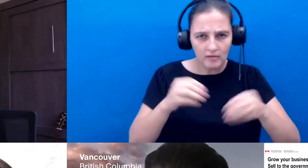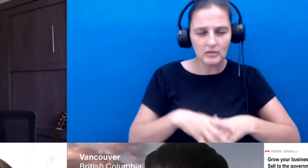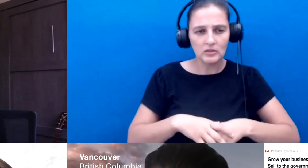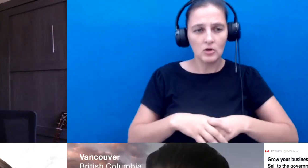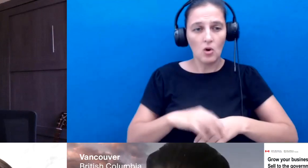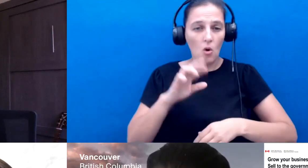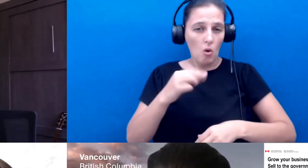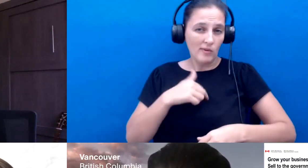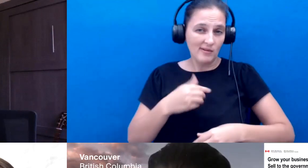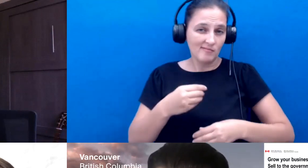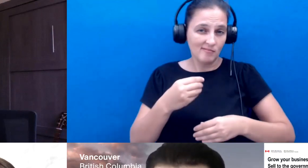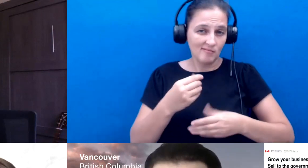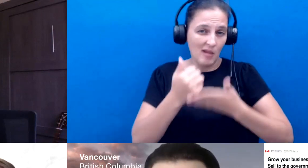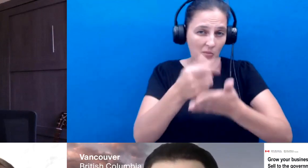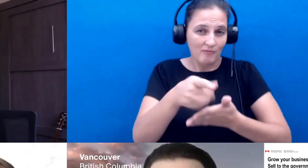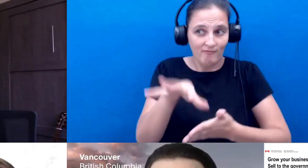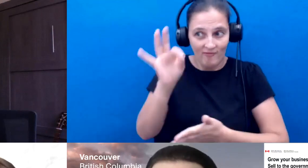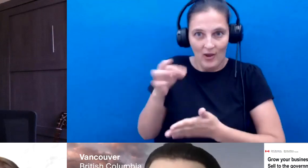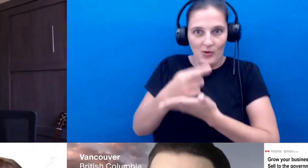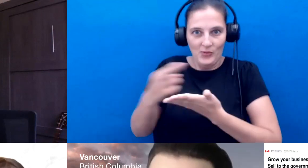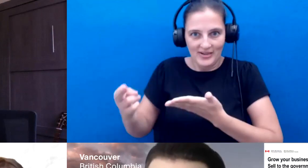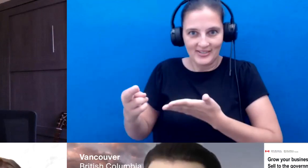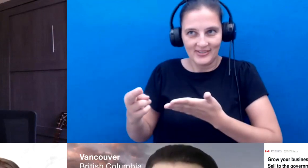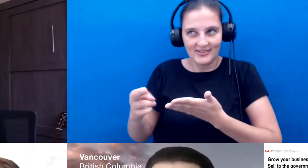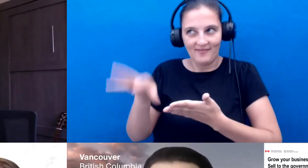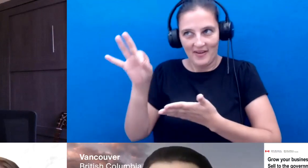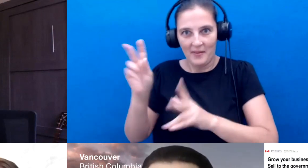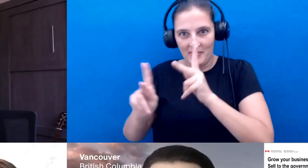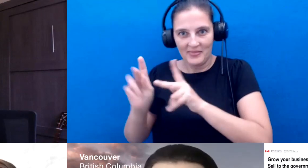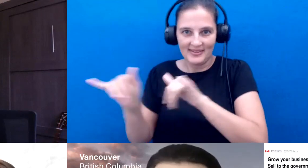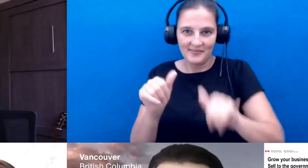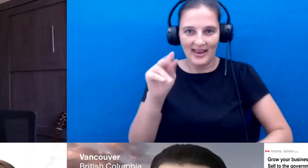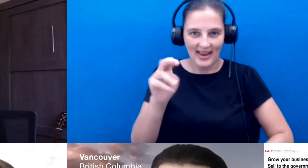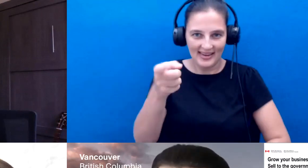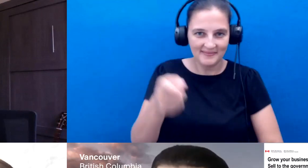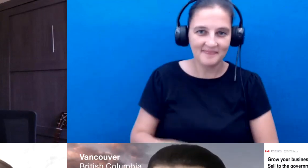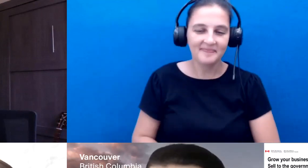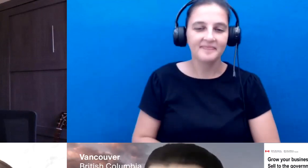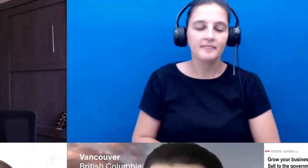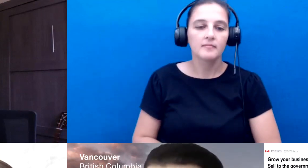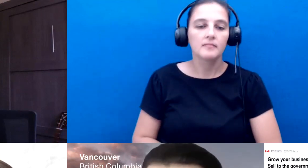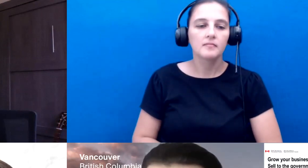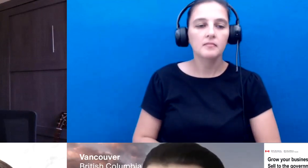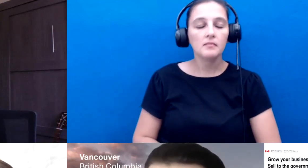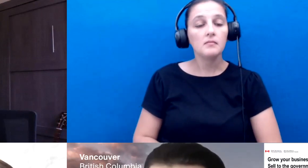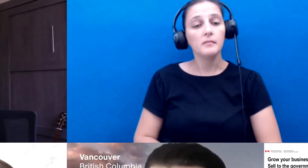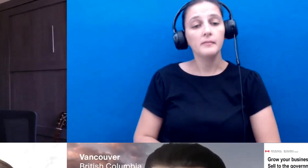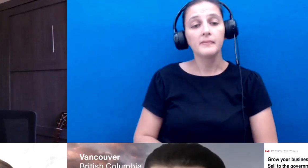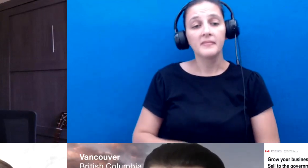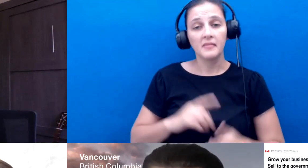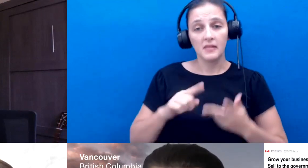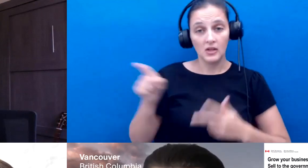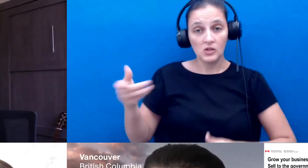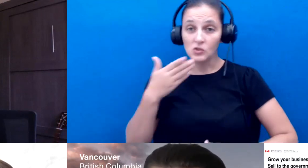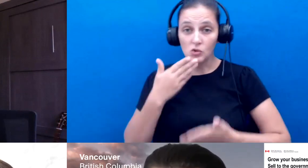can help you find the offices like Ann's. And then the third thing, and I think this is a really good question,